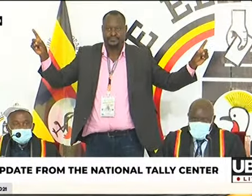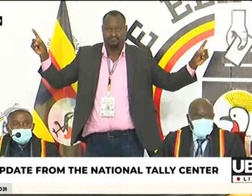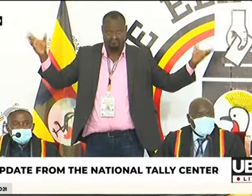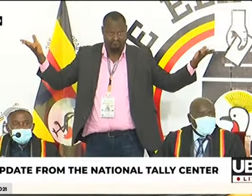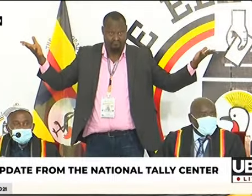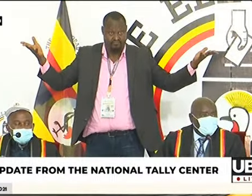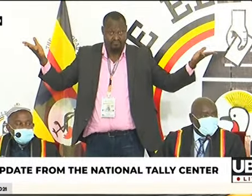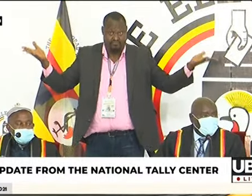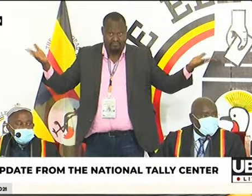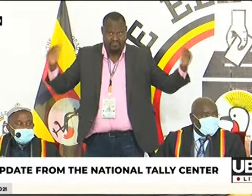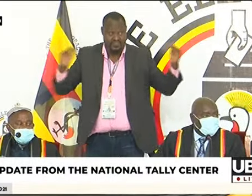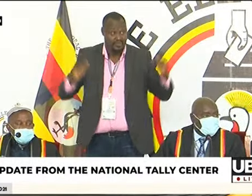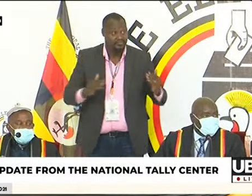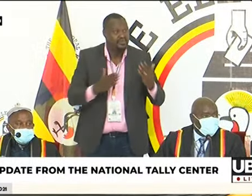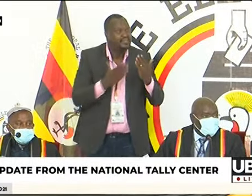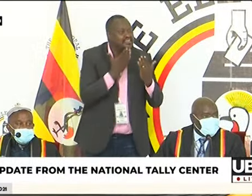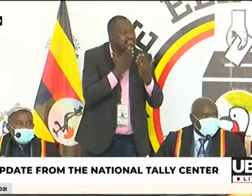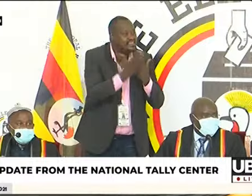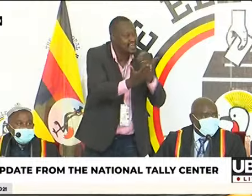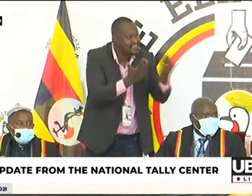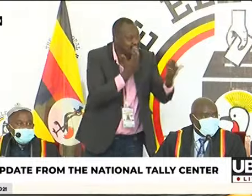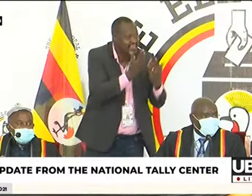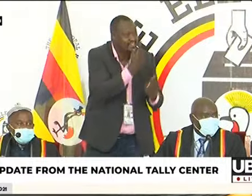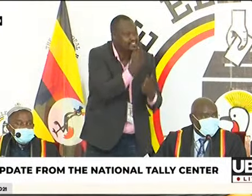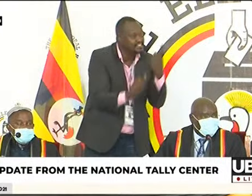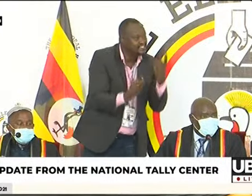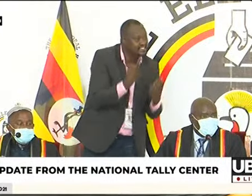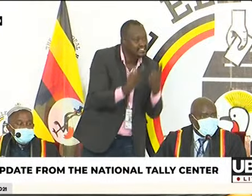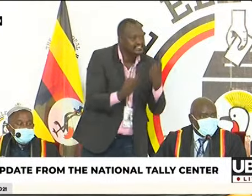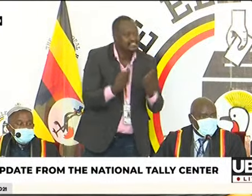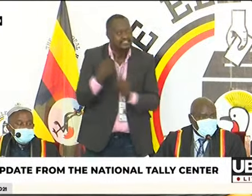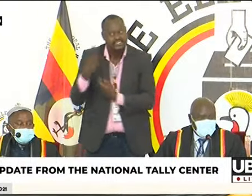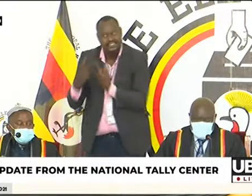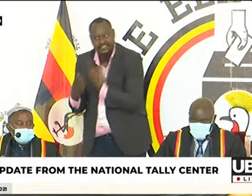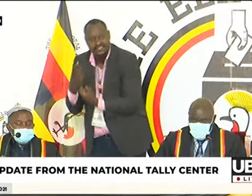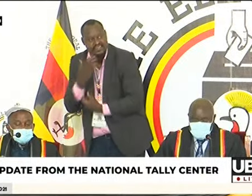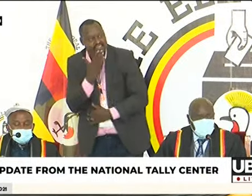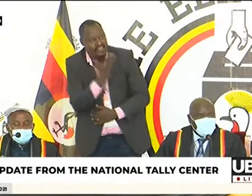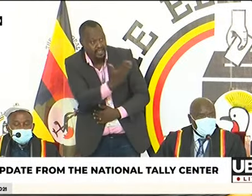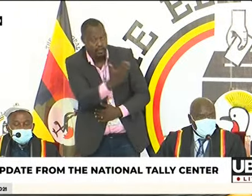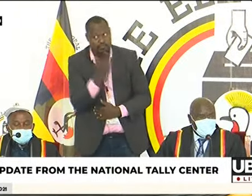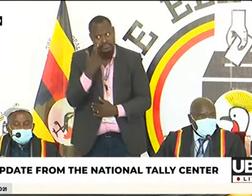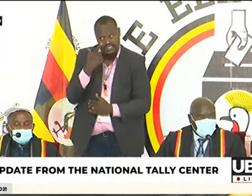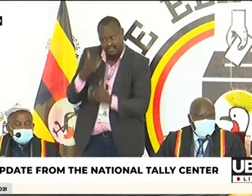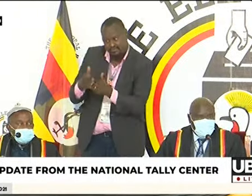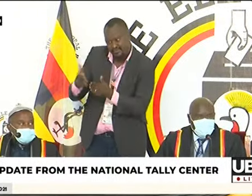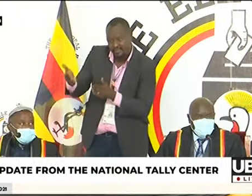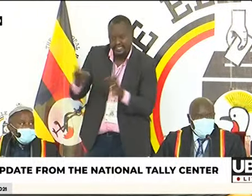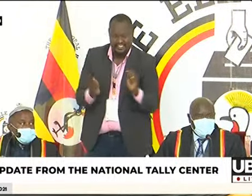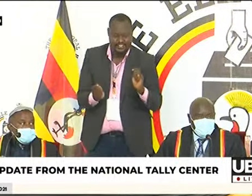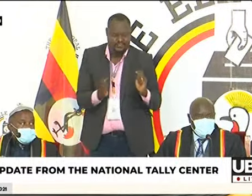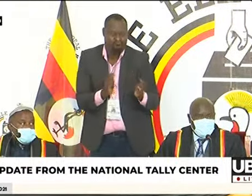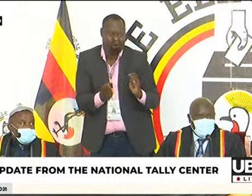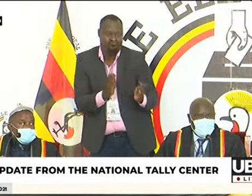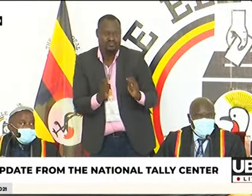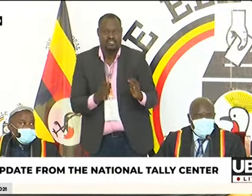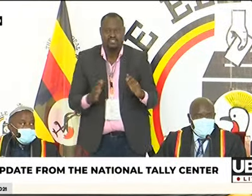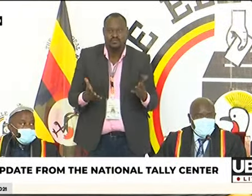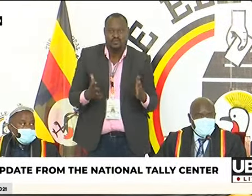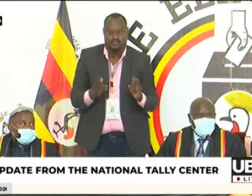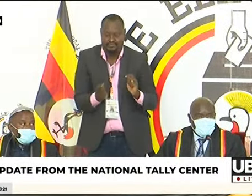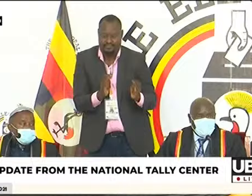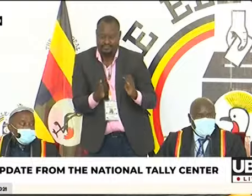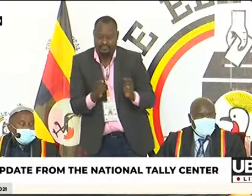I want to thank you for those comments and observations. We are going to see how to improve on the areas you have talked about so